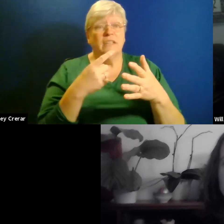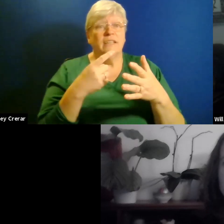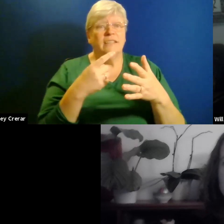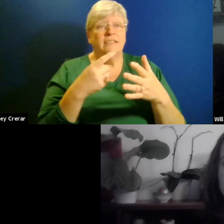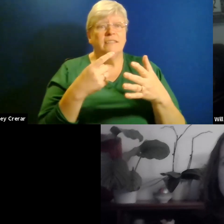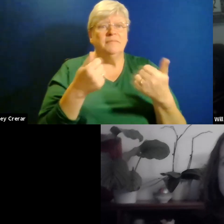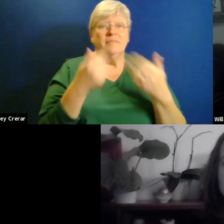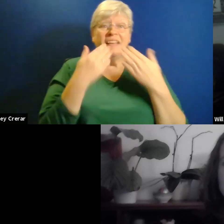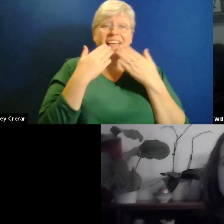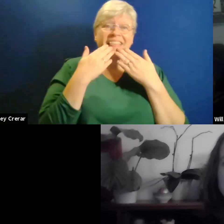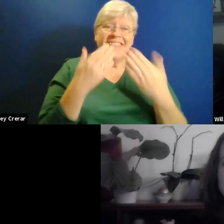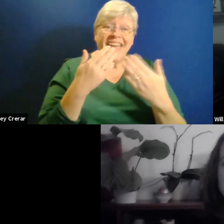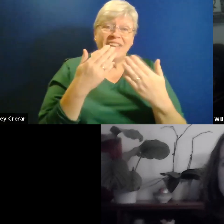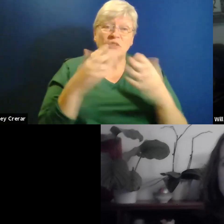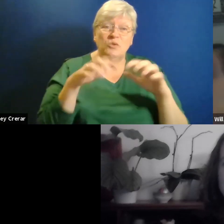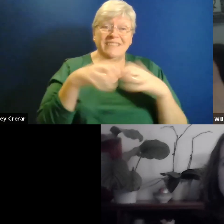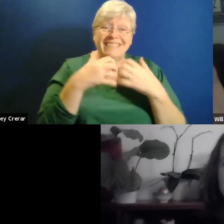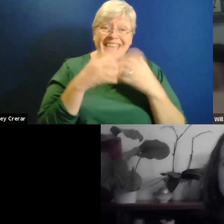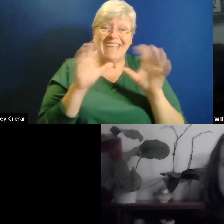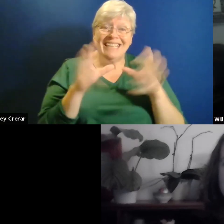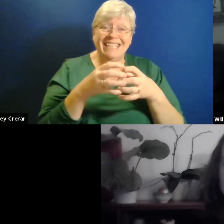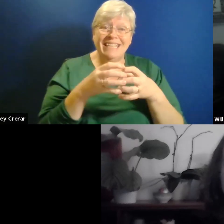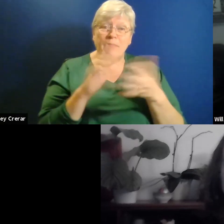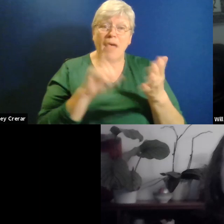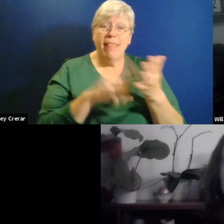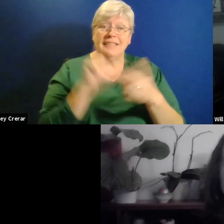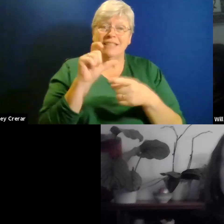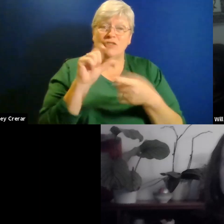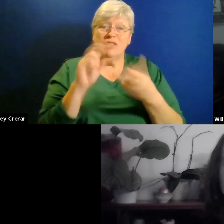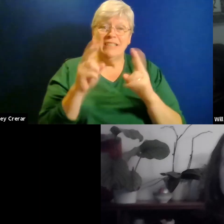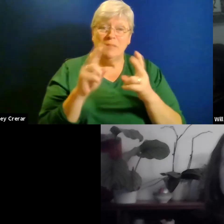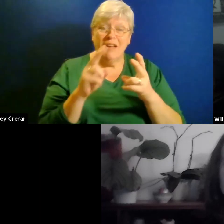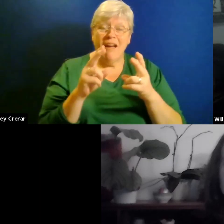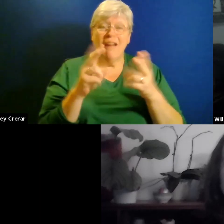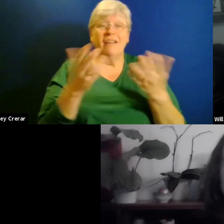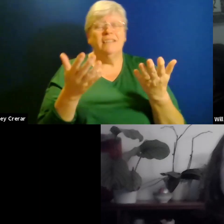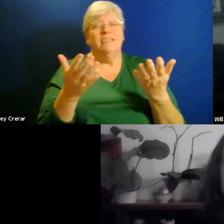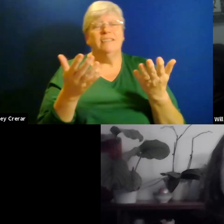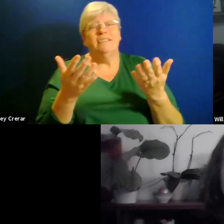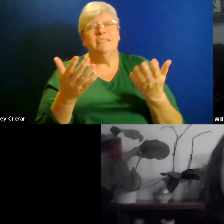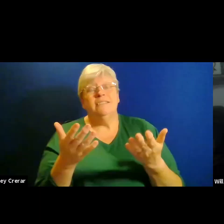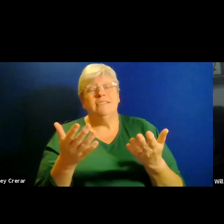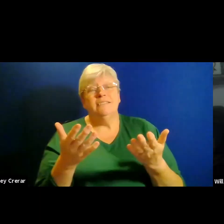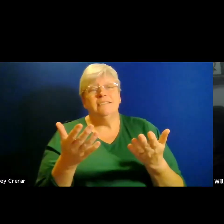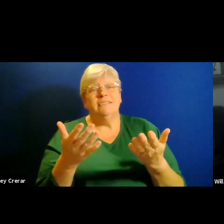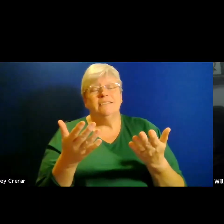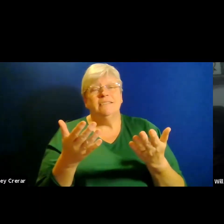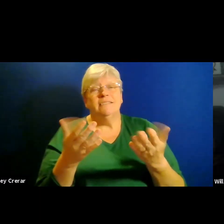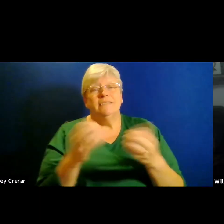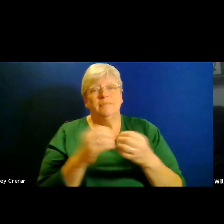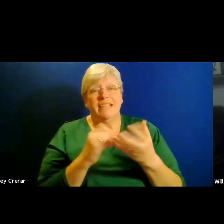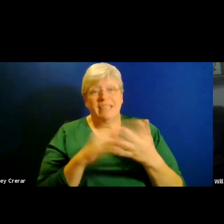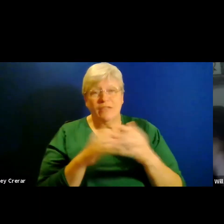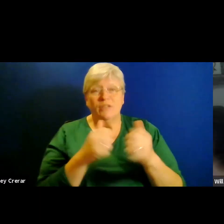Saying thank you to the sort of the tech team, Lesley providing BSL for us, BSL support for